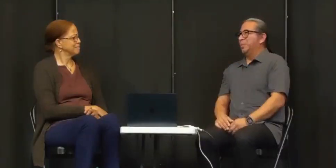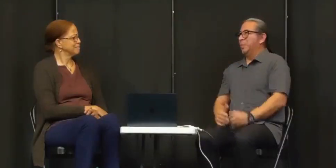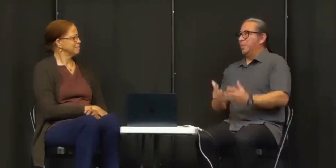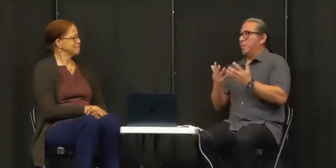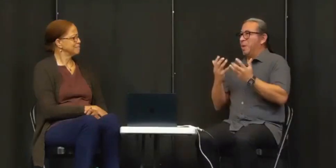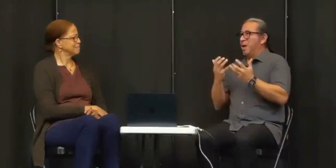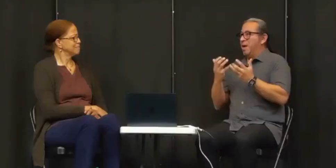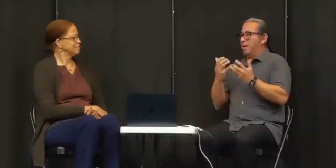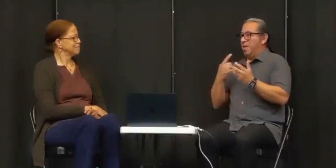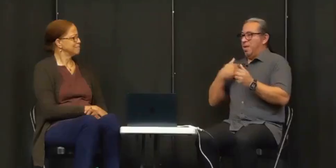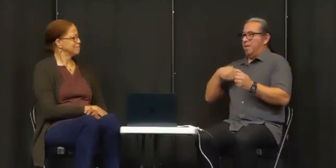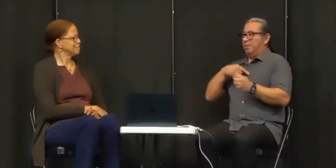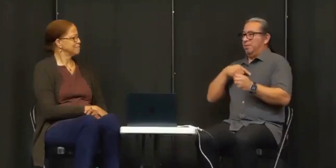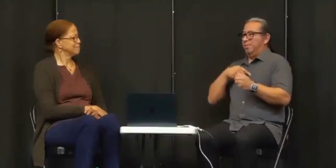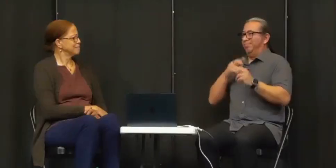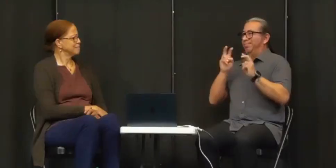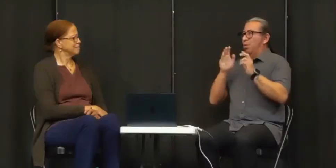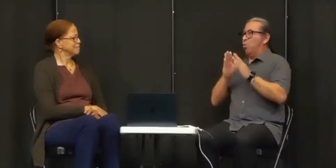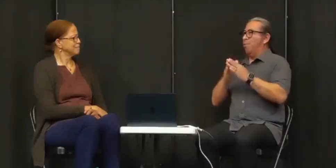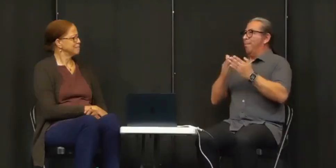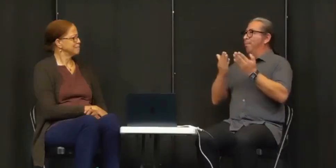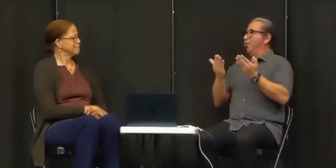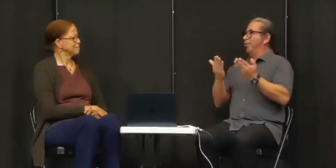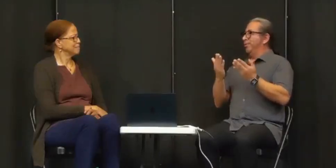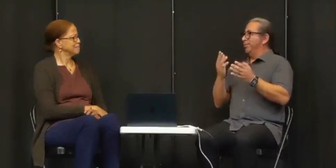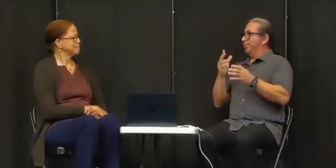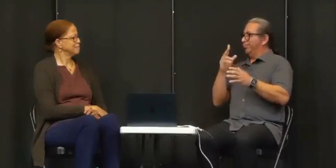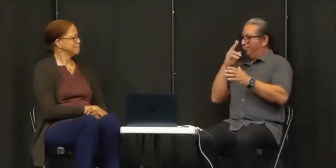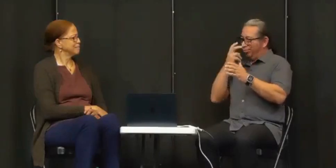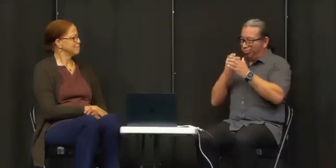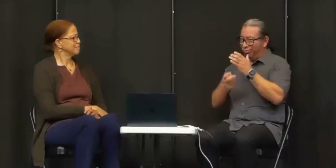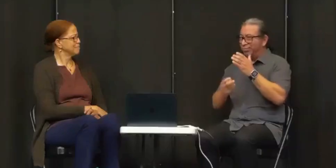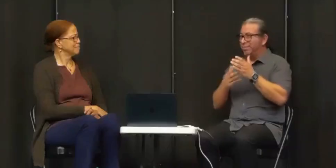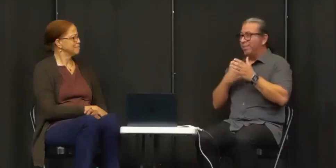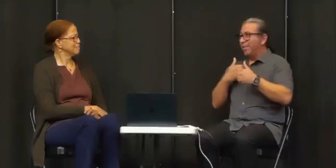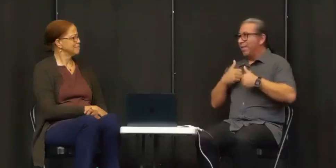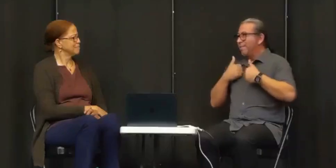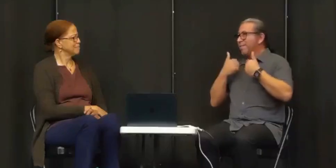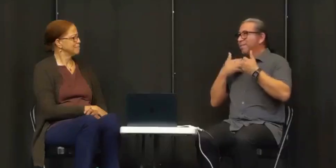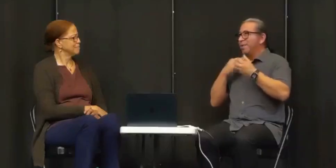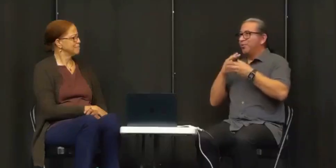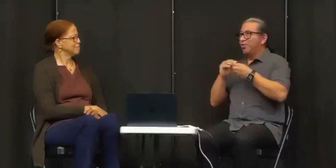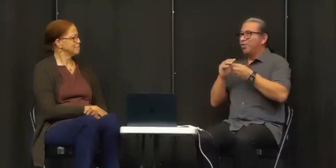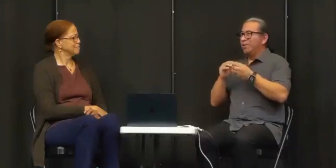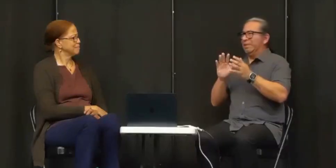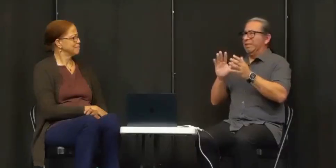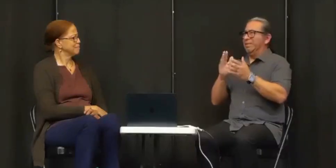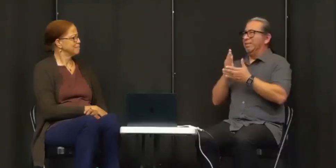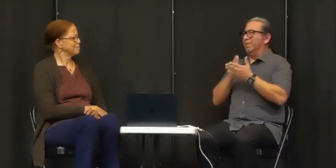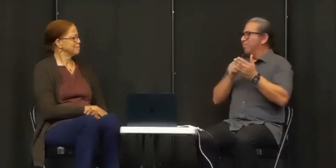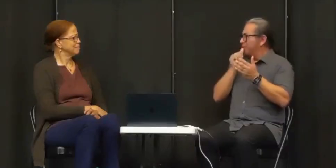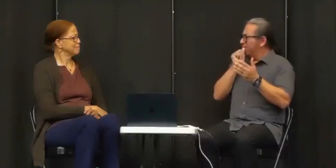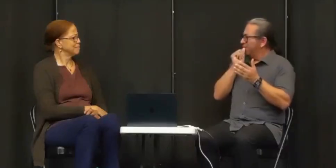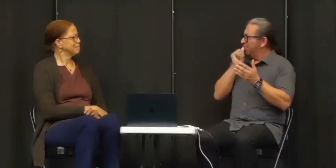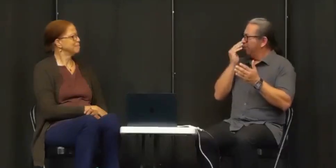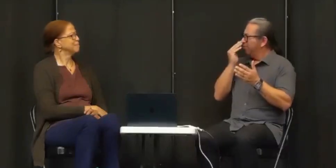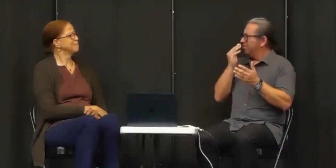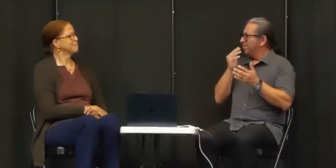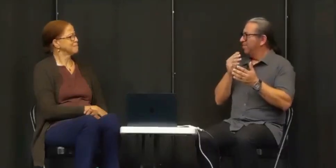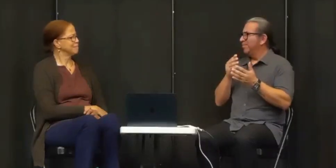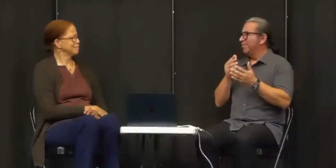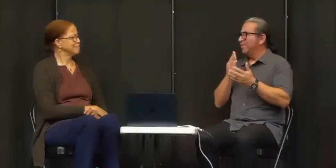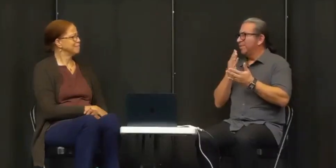some culture they want us to be open, know everything about my